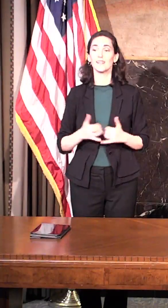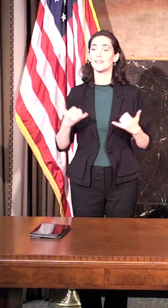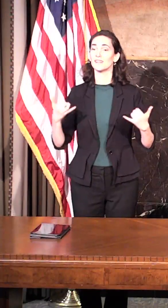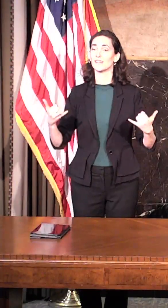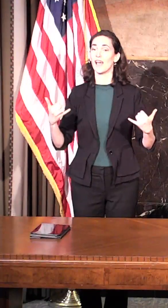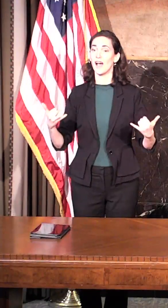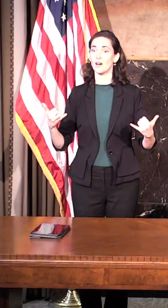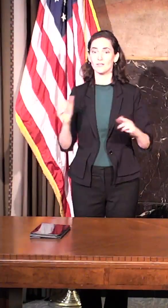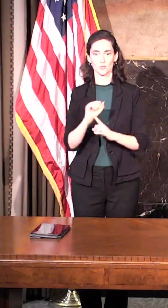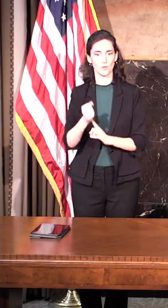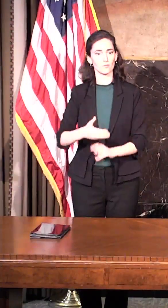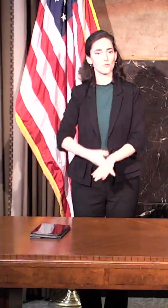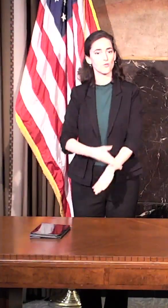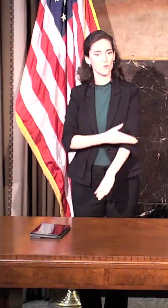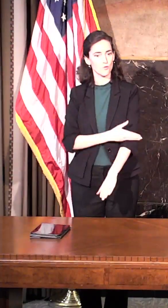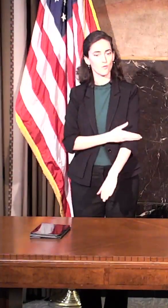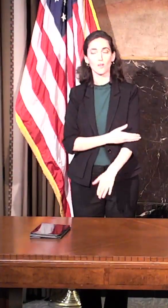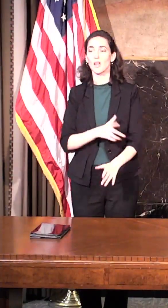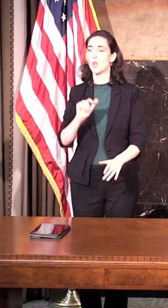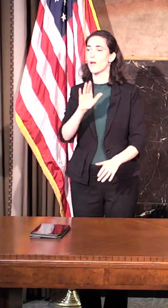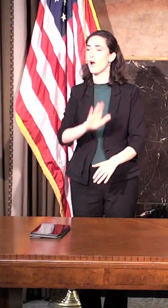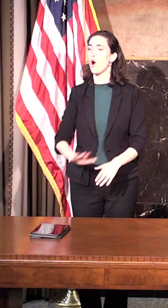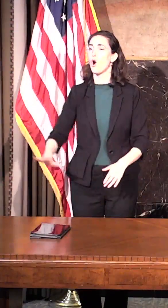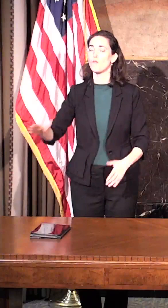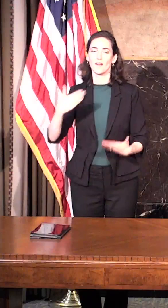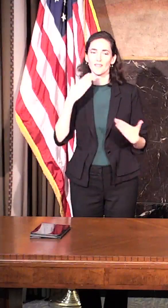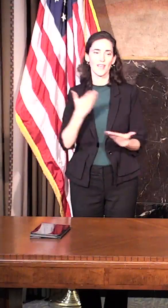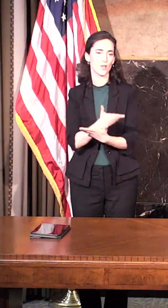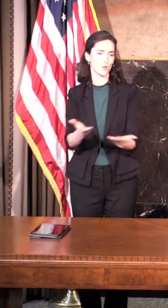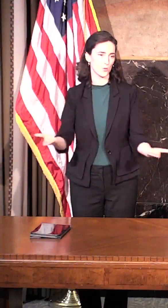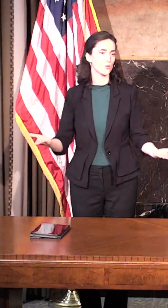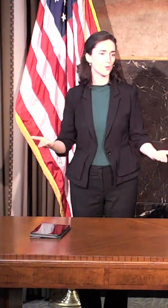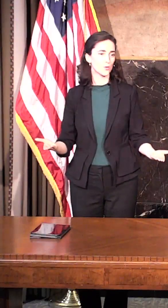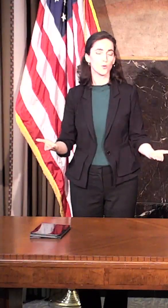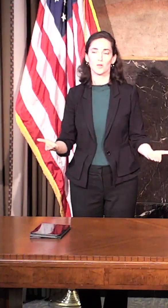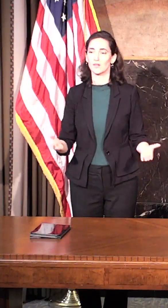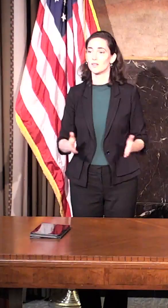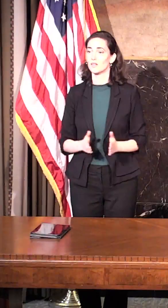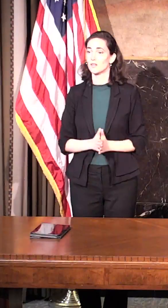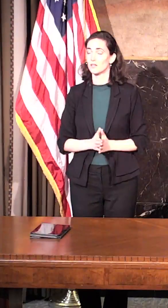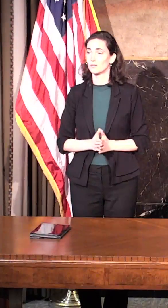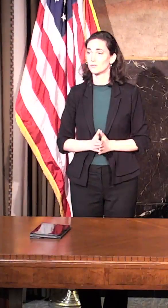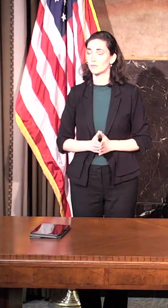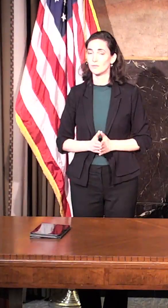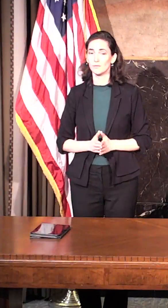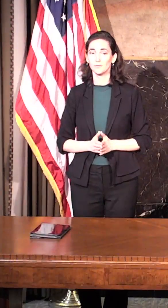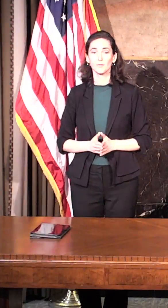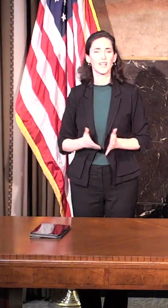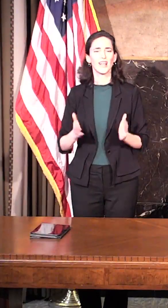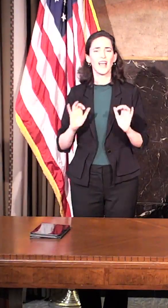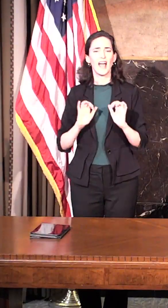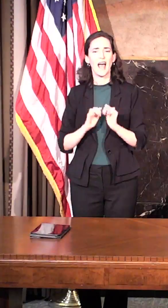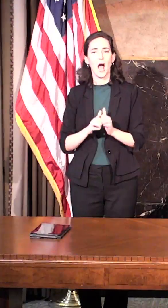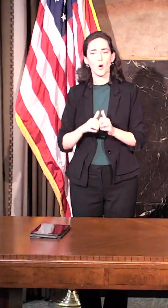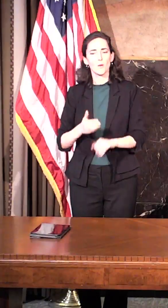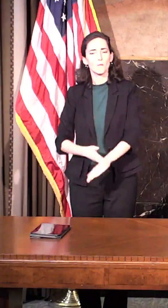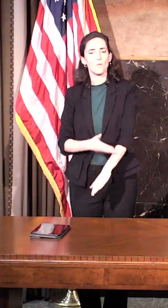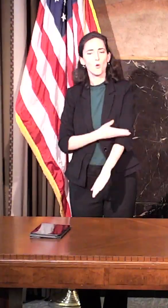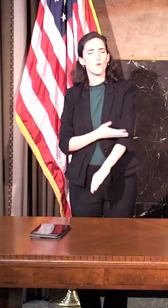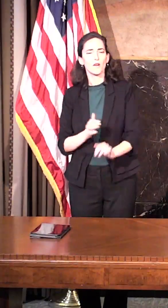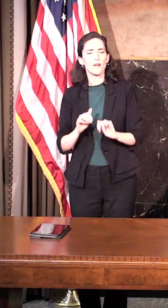place, and I want to thank the people of Louisiana for that. It wouldn't happen but for the fact